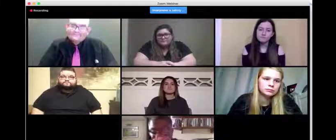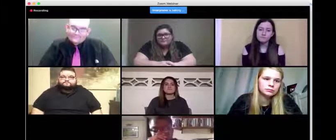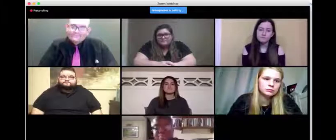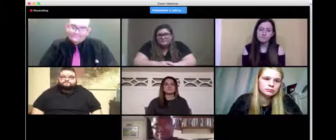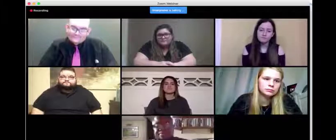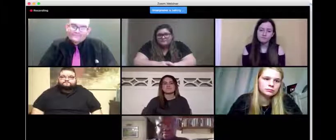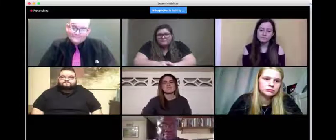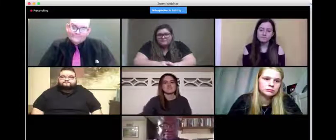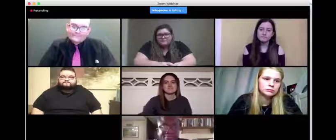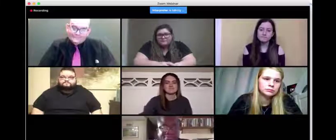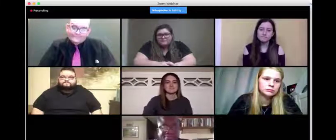Erin?